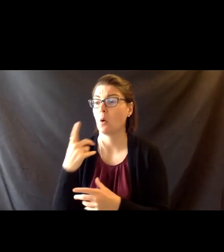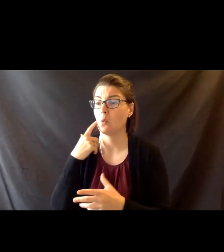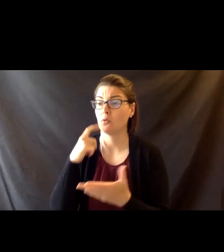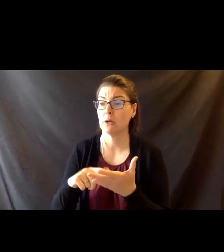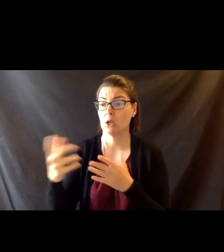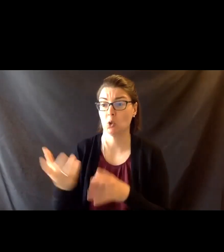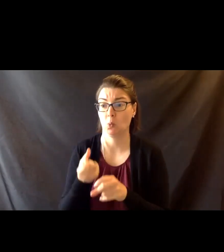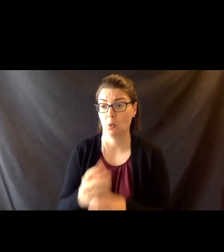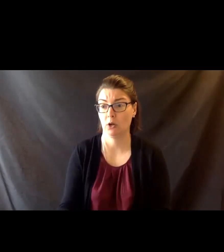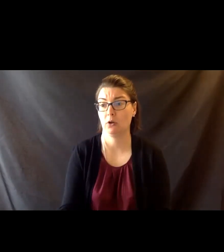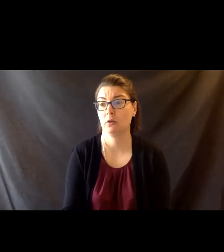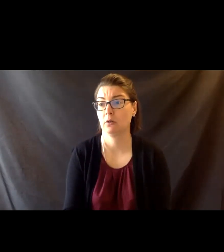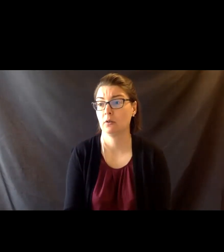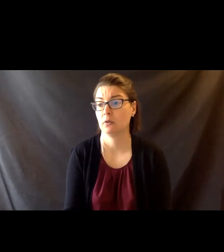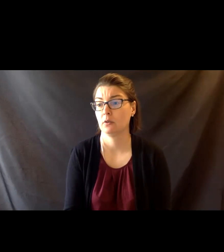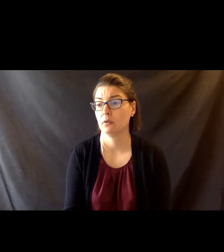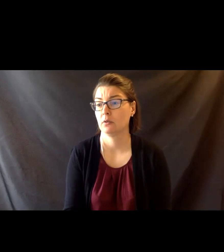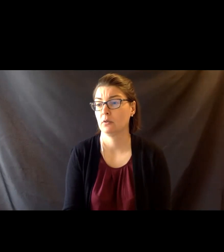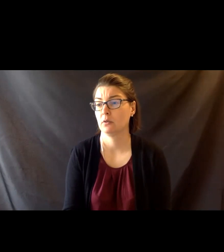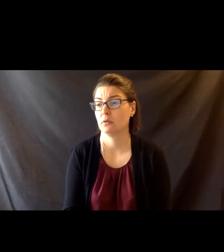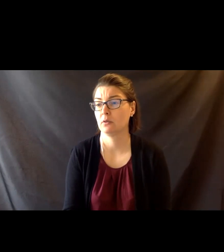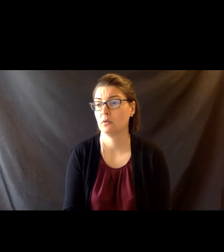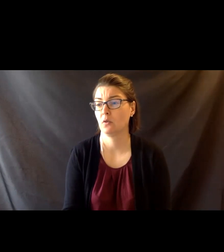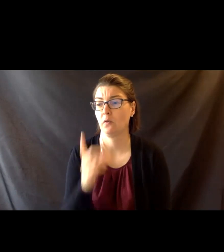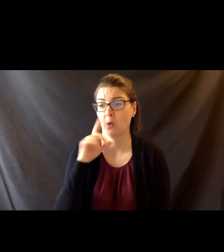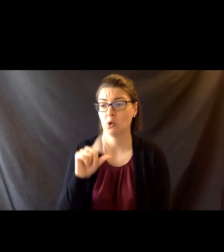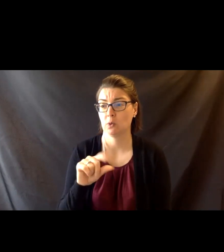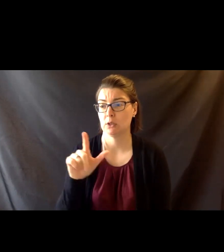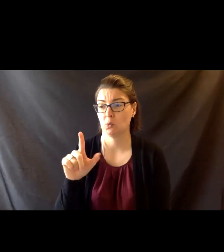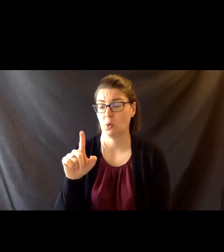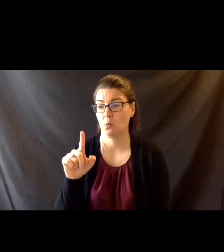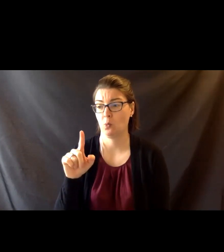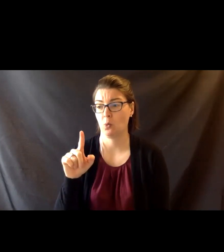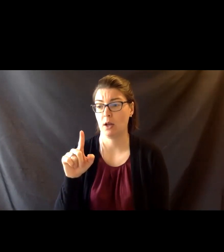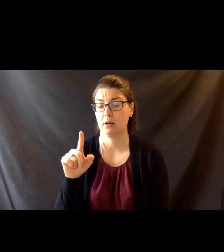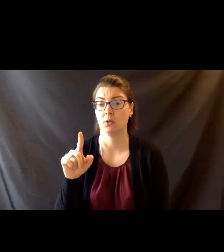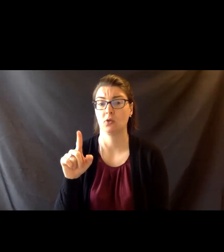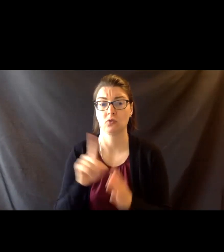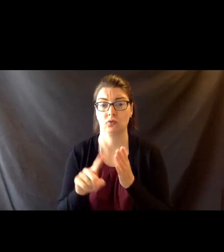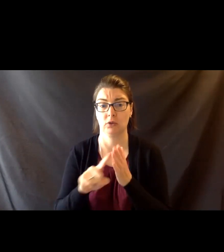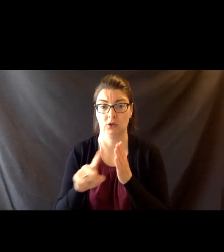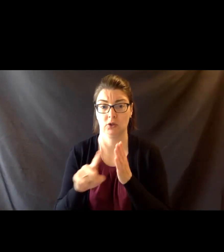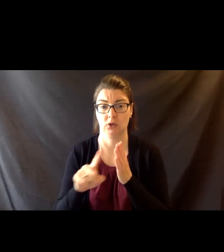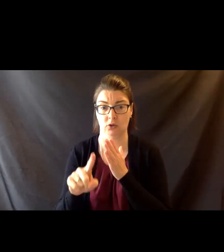the 2021 President's Emerging Research Leadership, also referred to as PERLA.